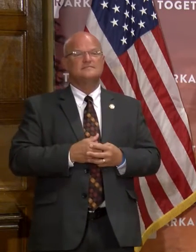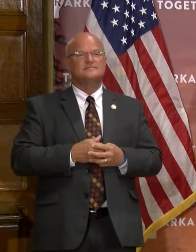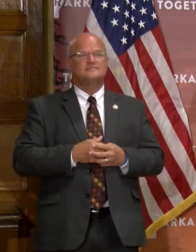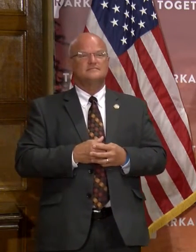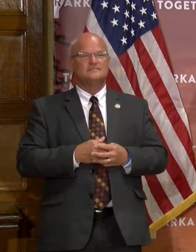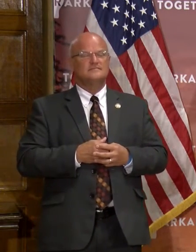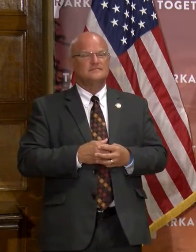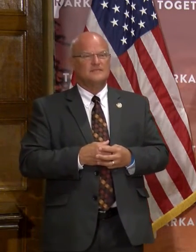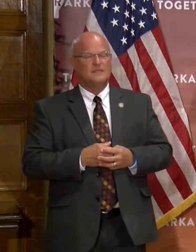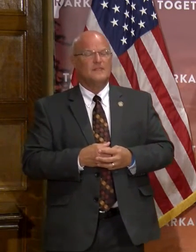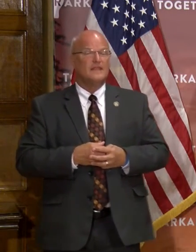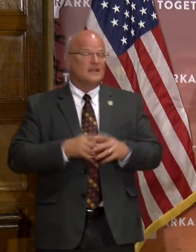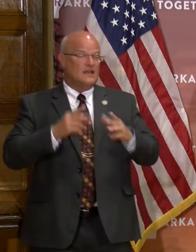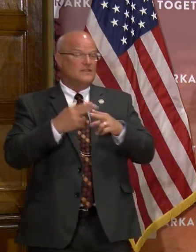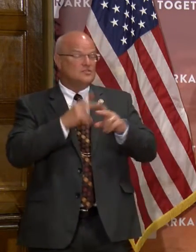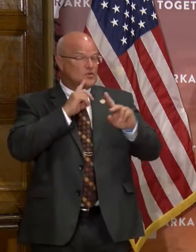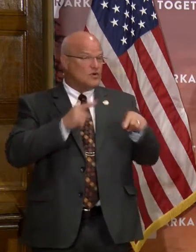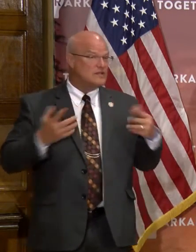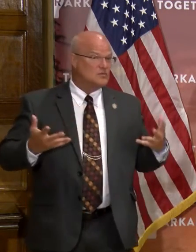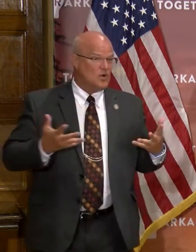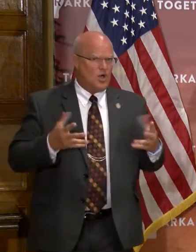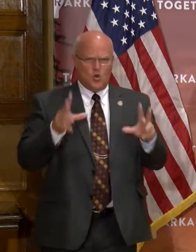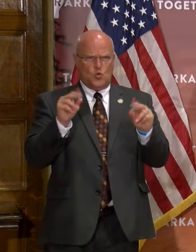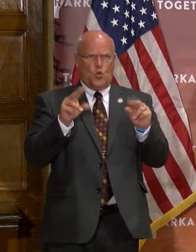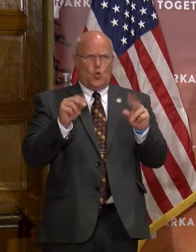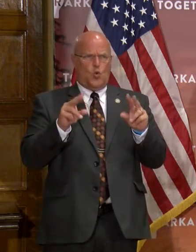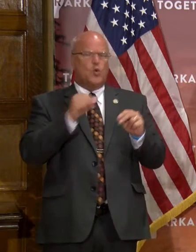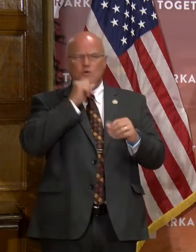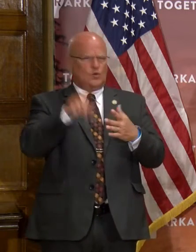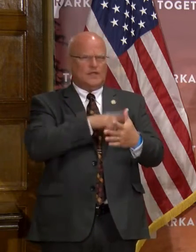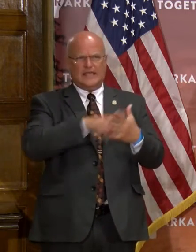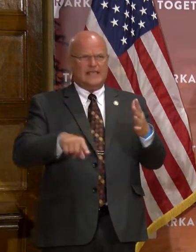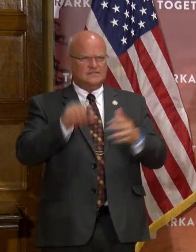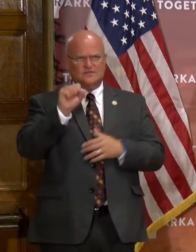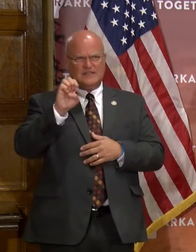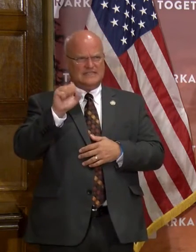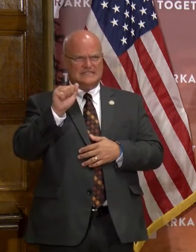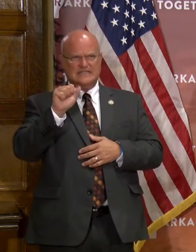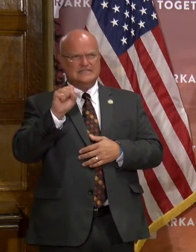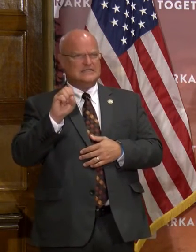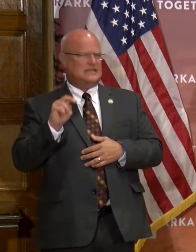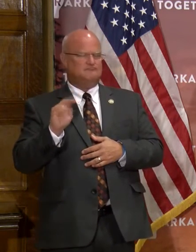Well, the short answer is no, I don't think they should cancel the season.